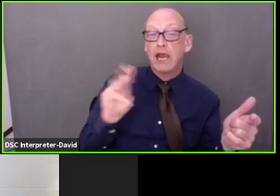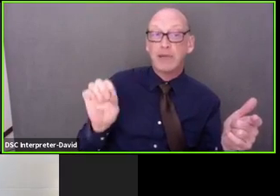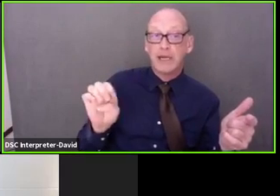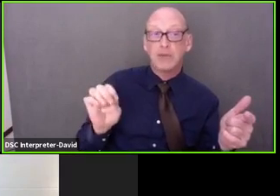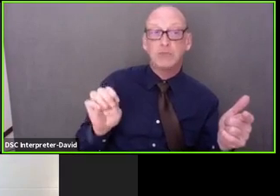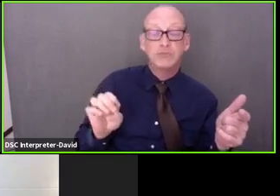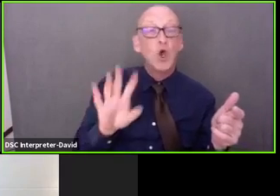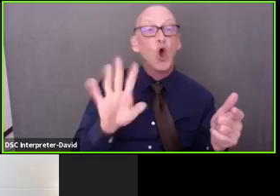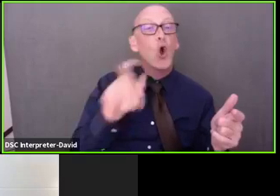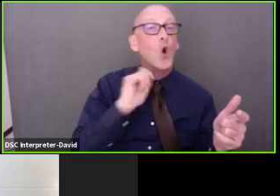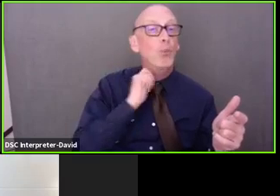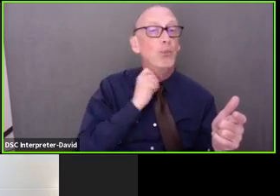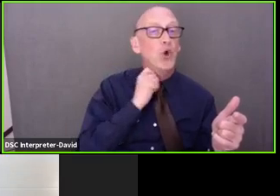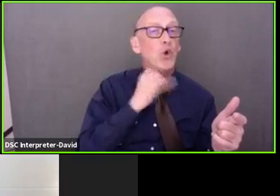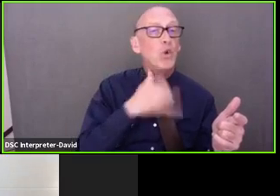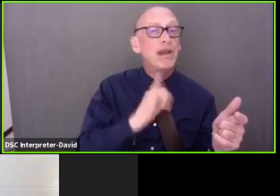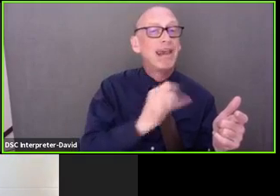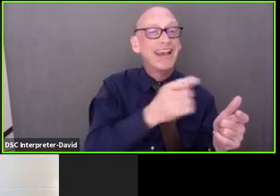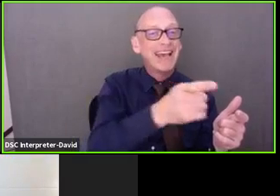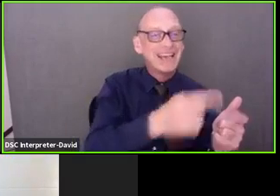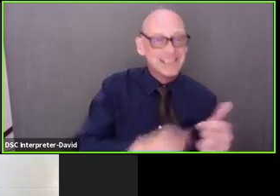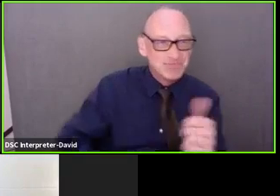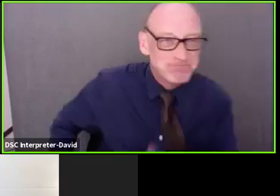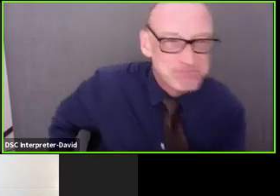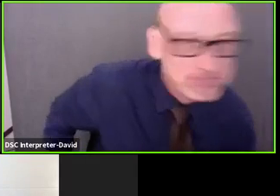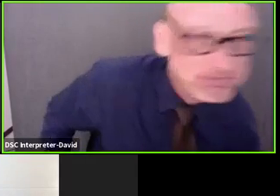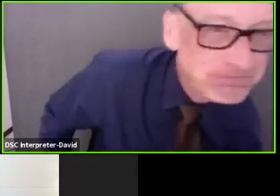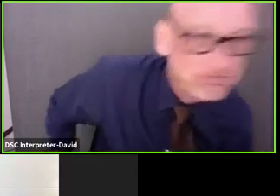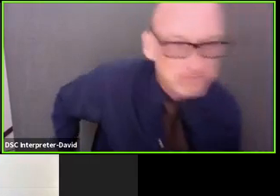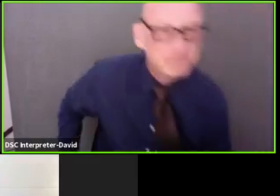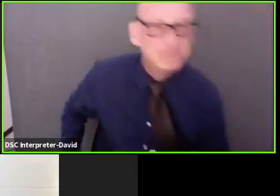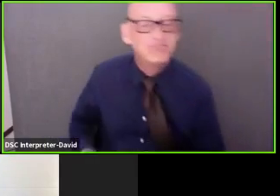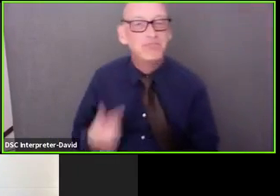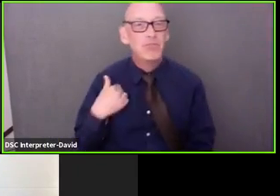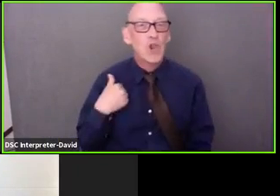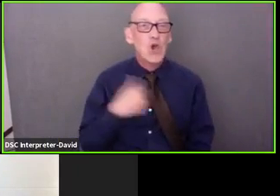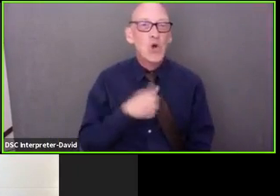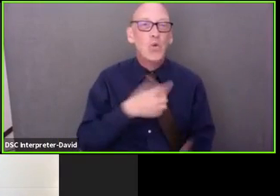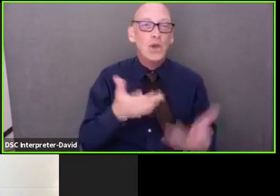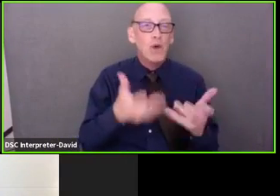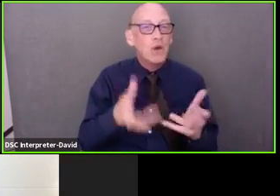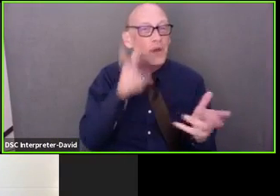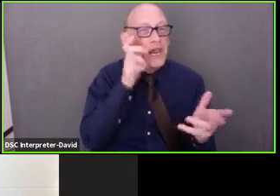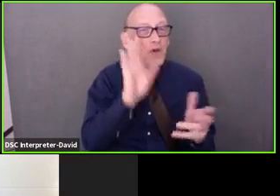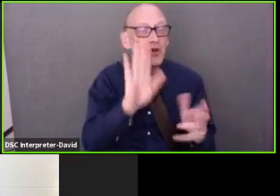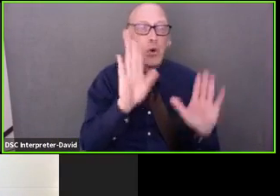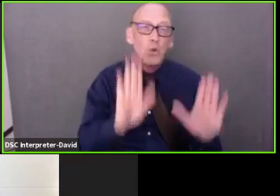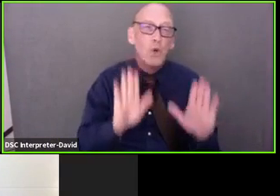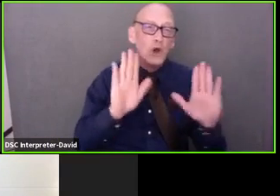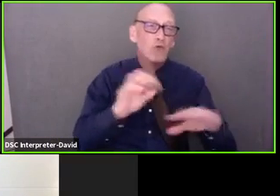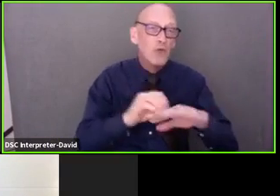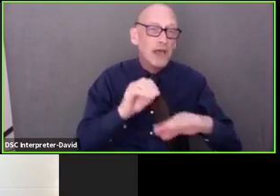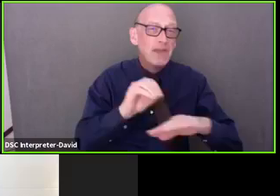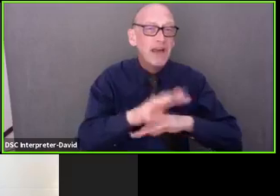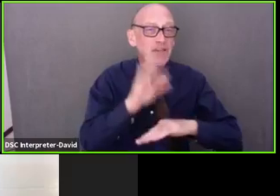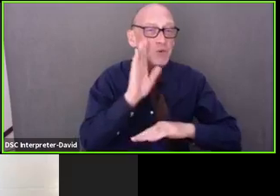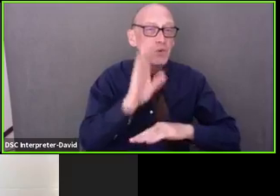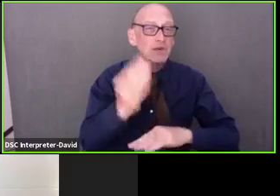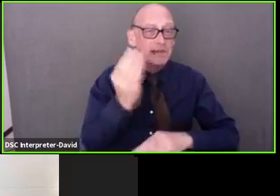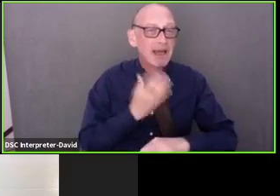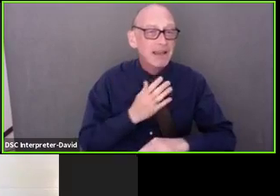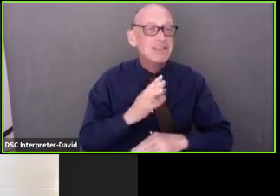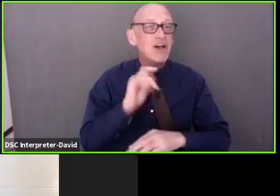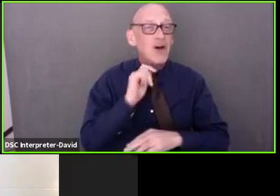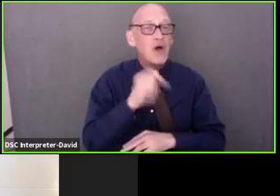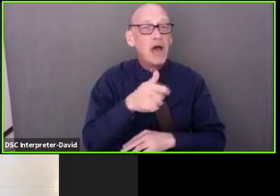You got to turn your mic on. Turn your mic on so we can hear that wonderful advice that you are going to give us. We